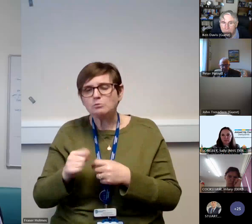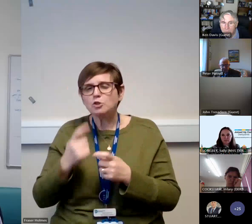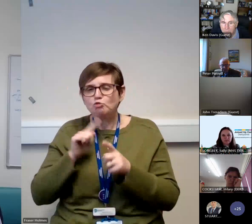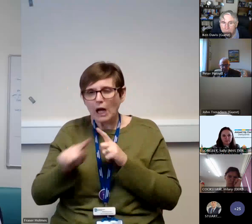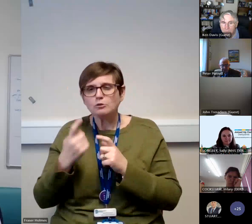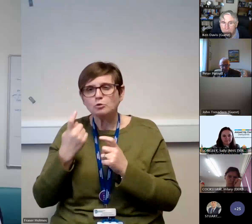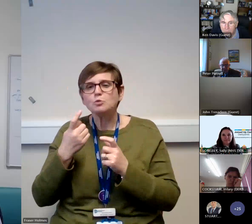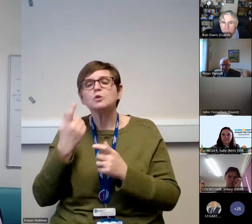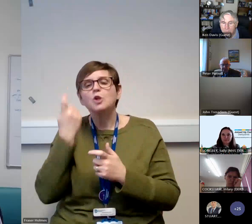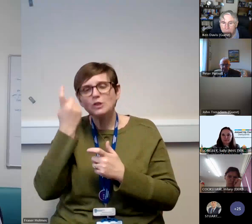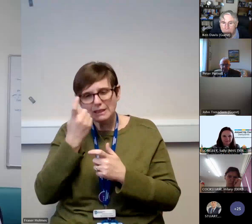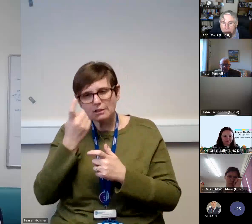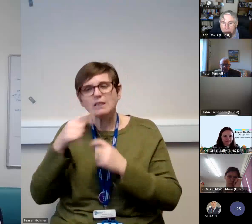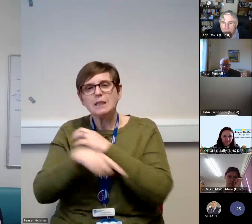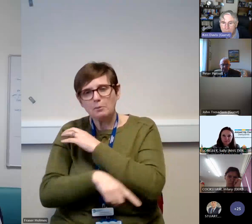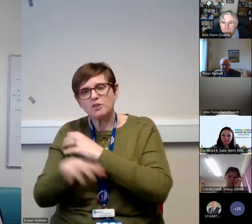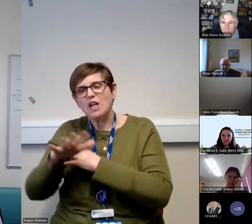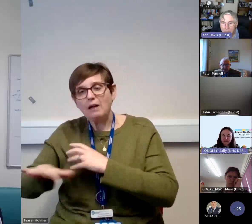links.